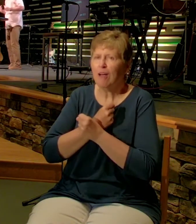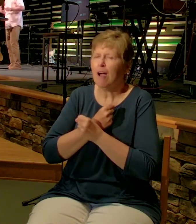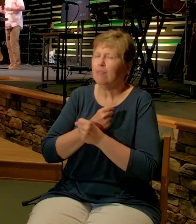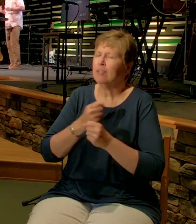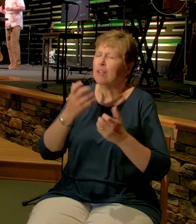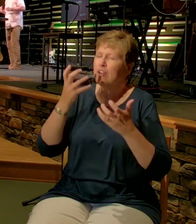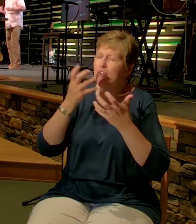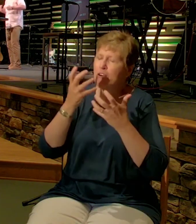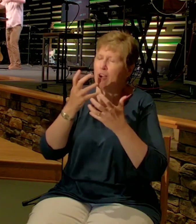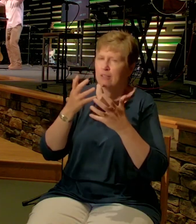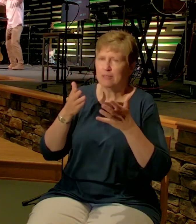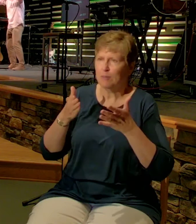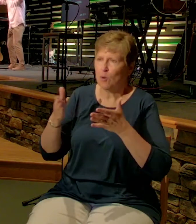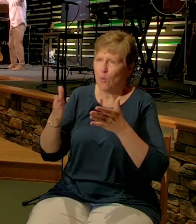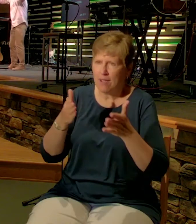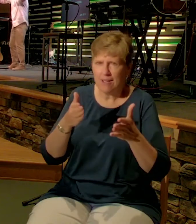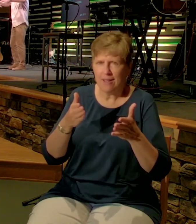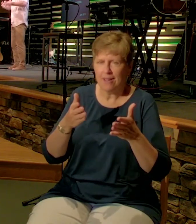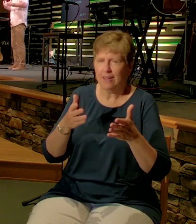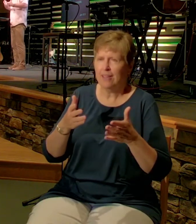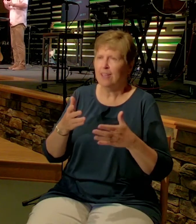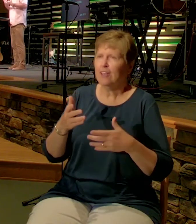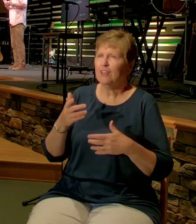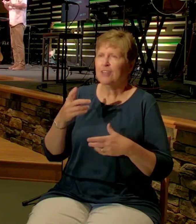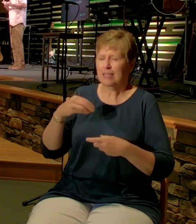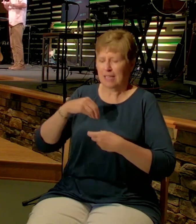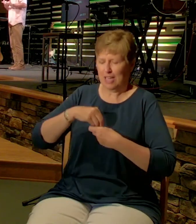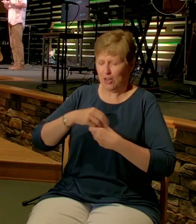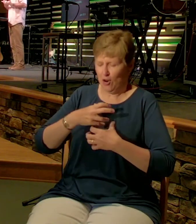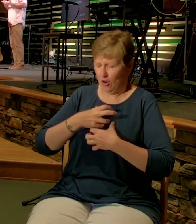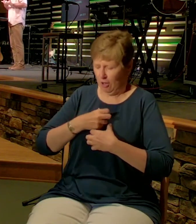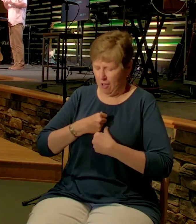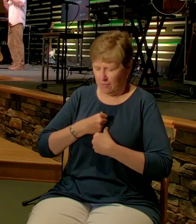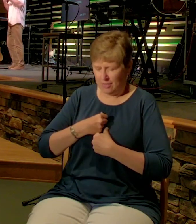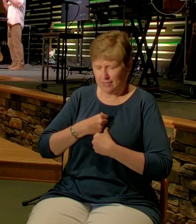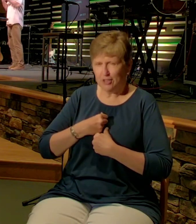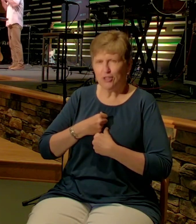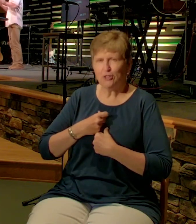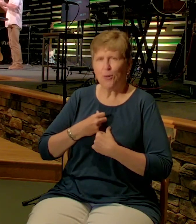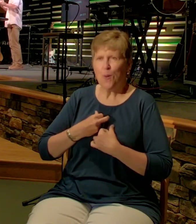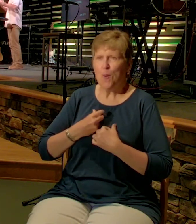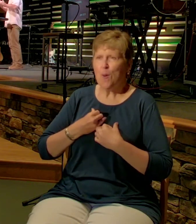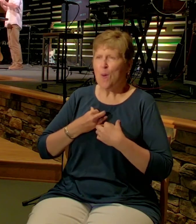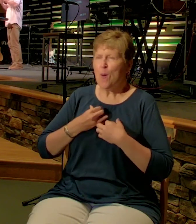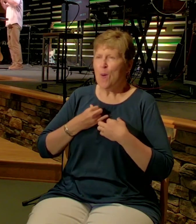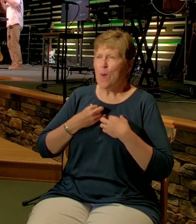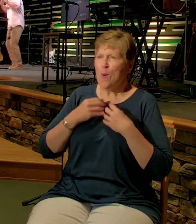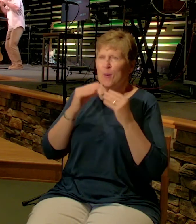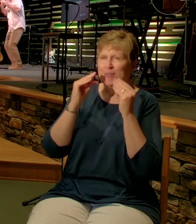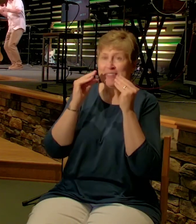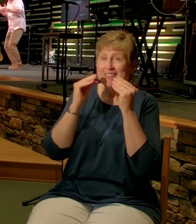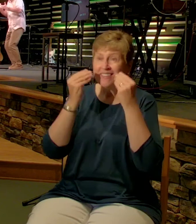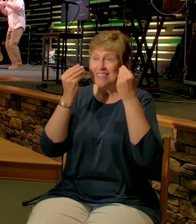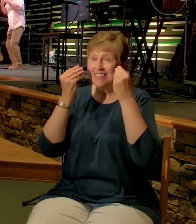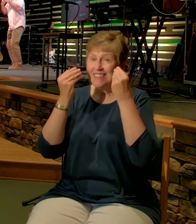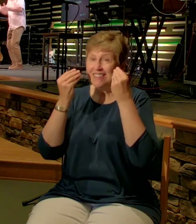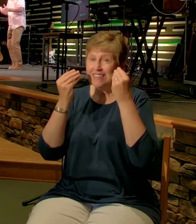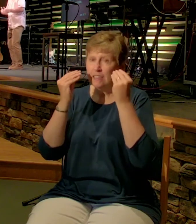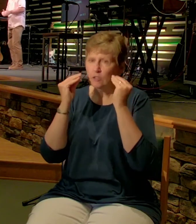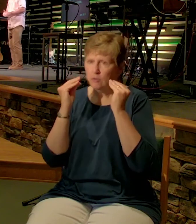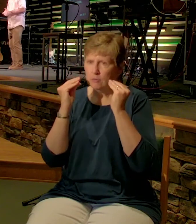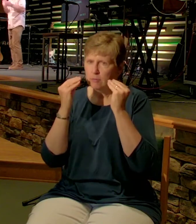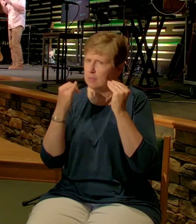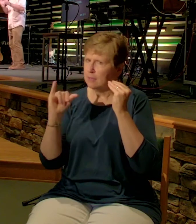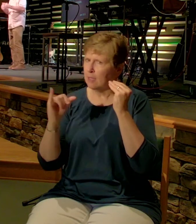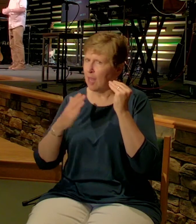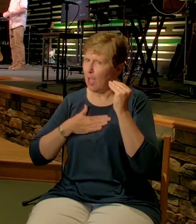way. It's this inner confidence, and it just bubbles up. You don't have to have a smile on your face, but there is still joy.